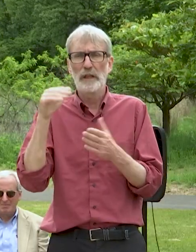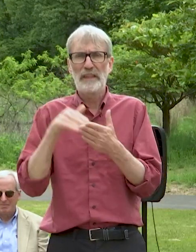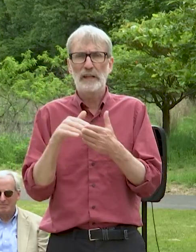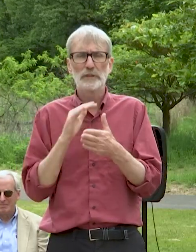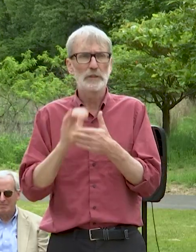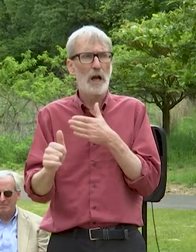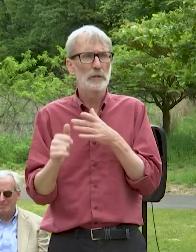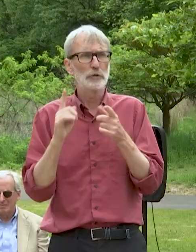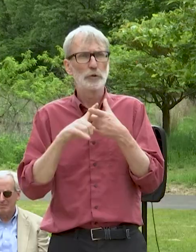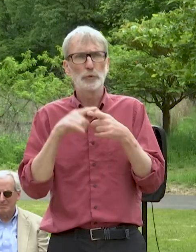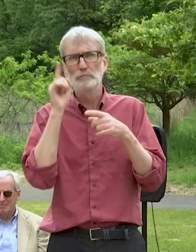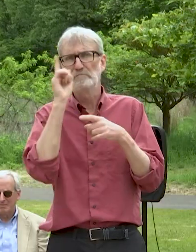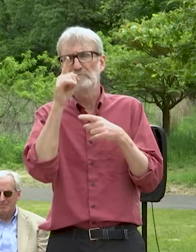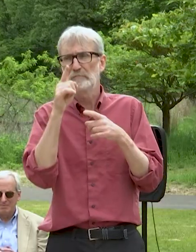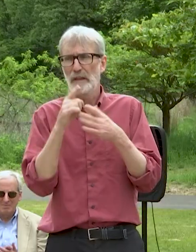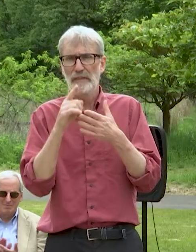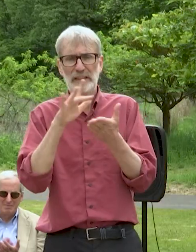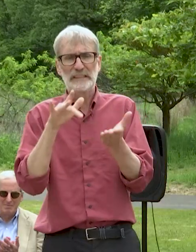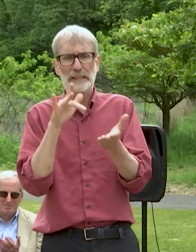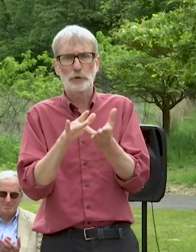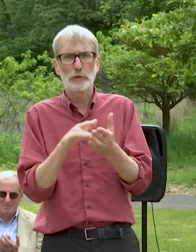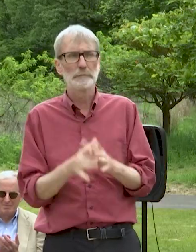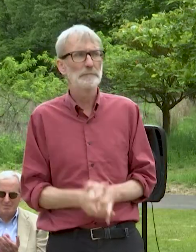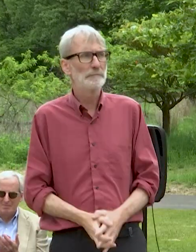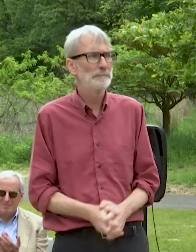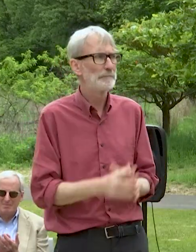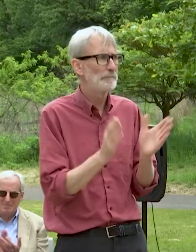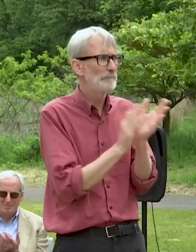this amazing center.